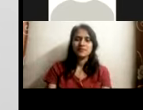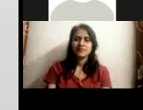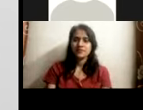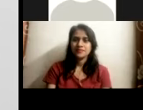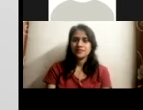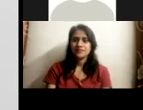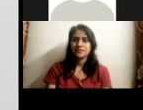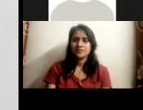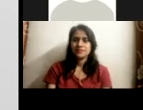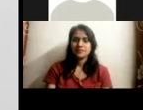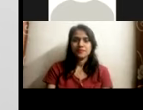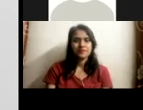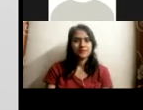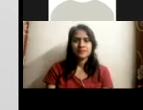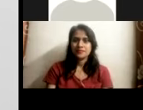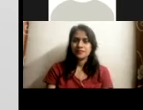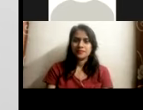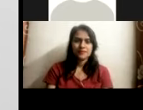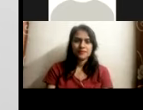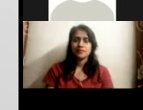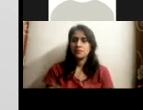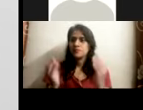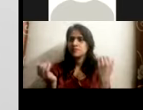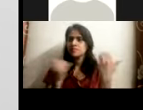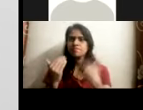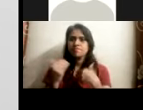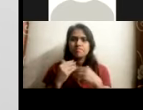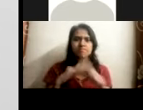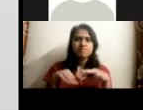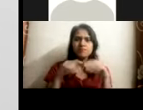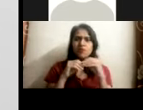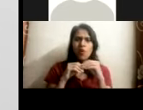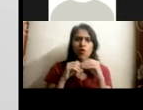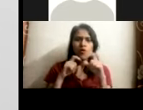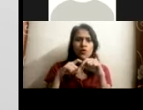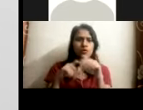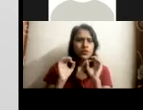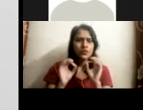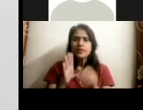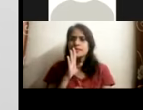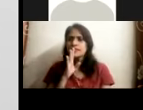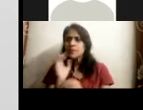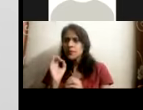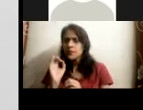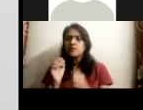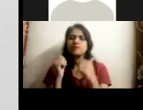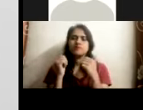Okay. So since there are no more questions in the chat and nobody is speaking up, I'll move forward.